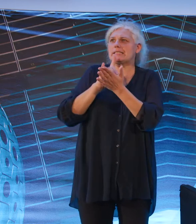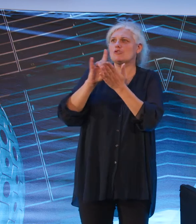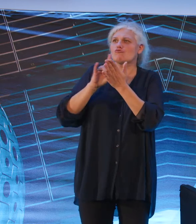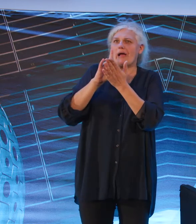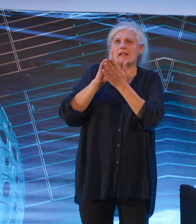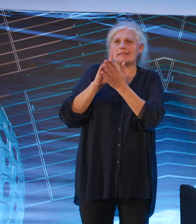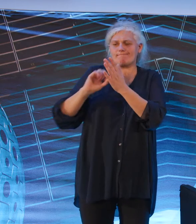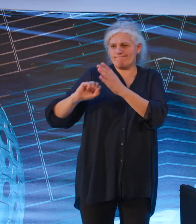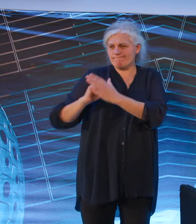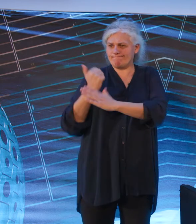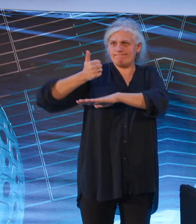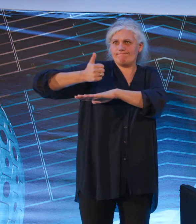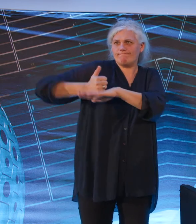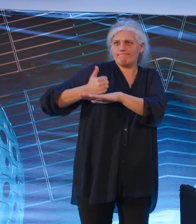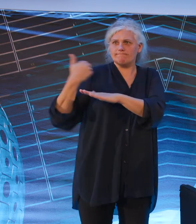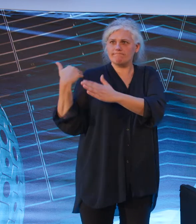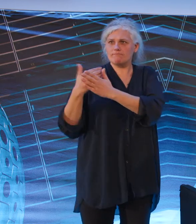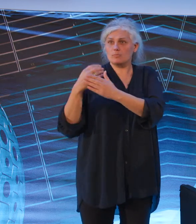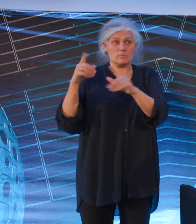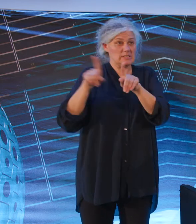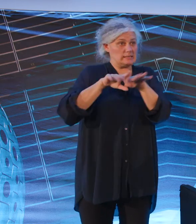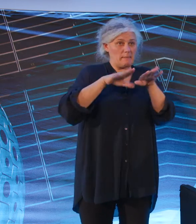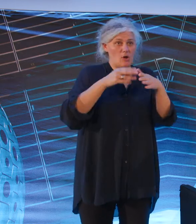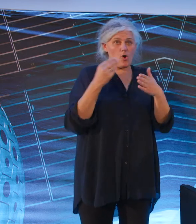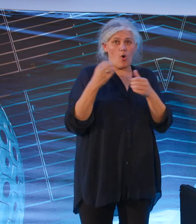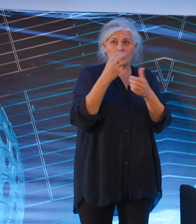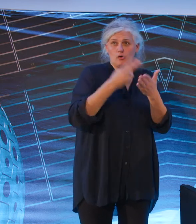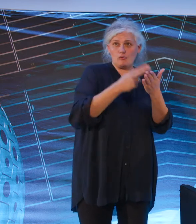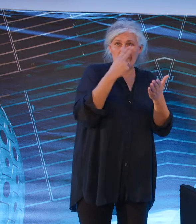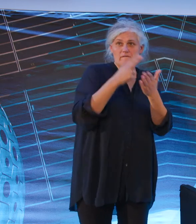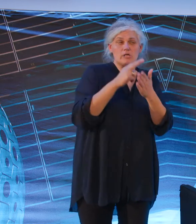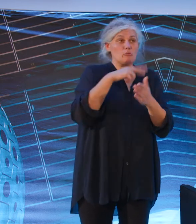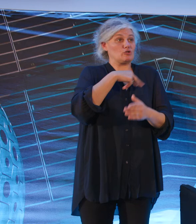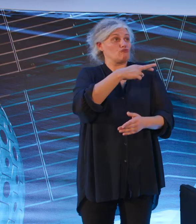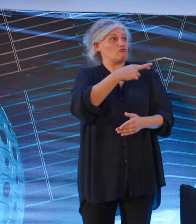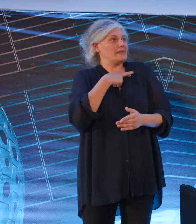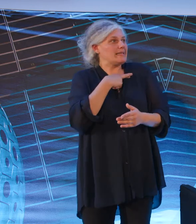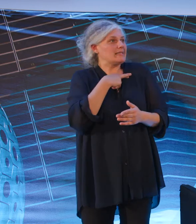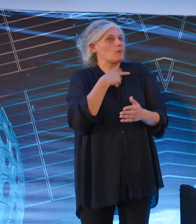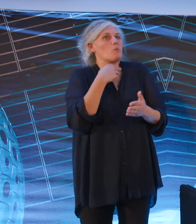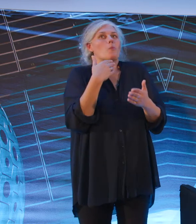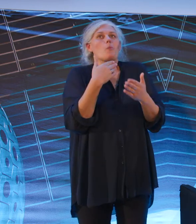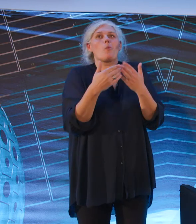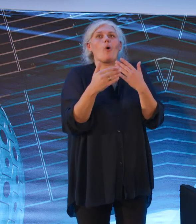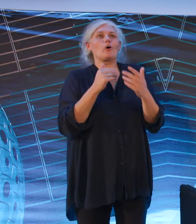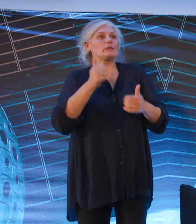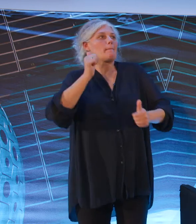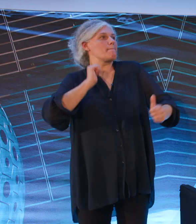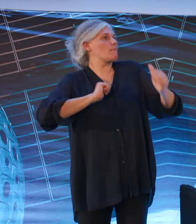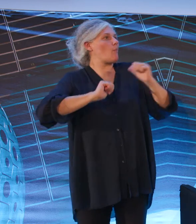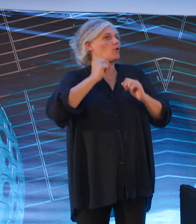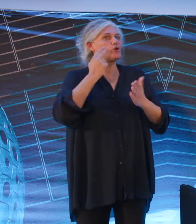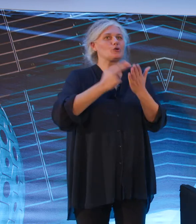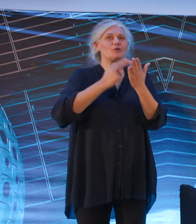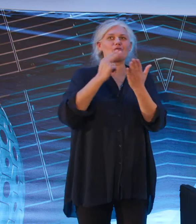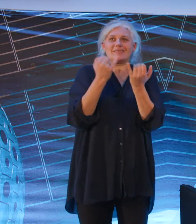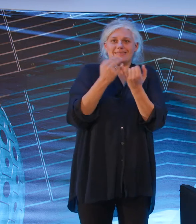historical origins of this and so many other universities, and the reality of what it is to be a modern university like